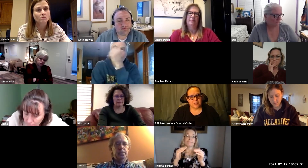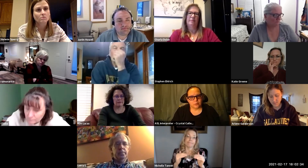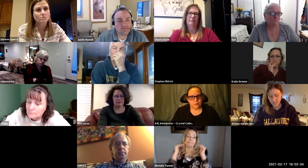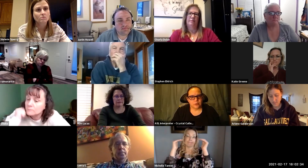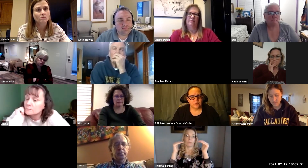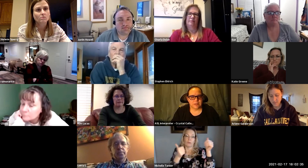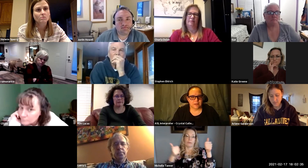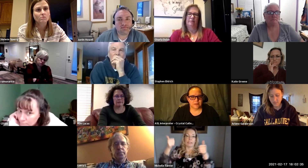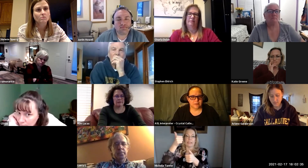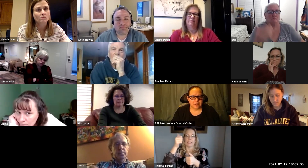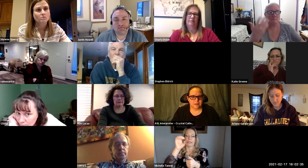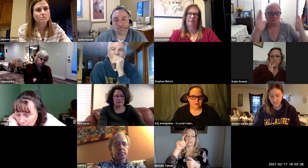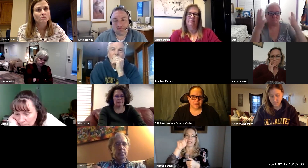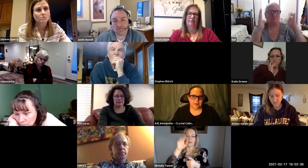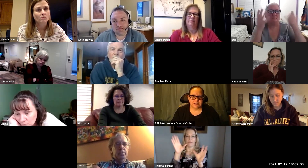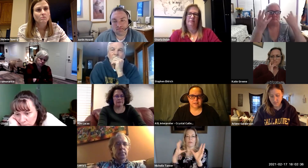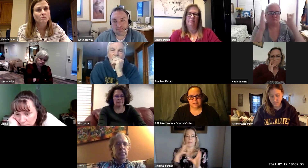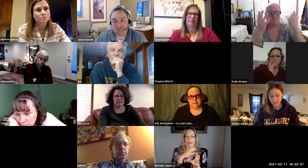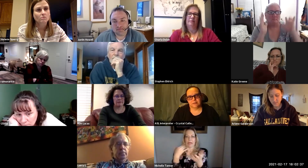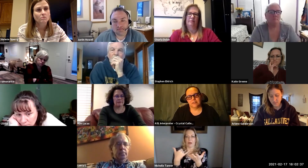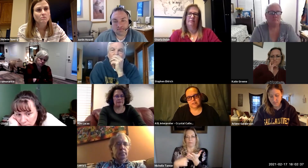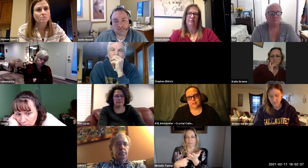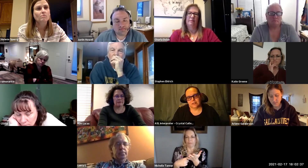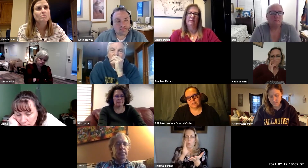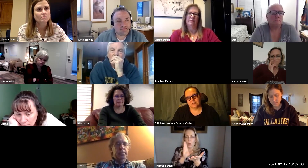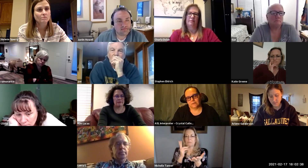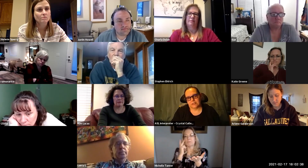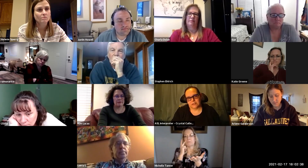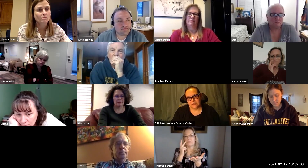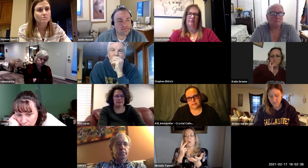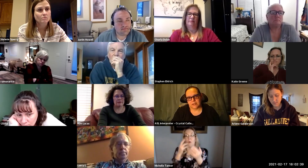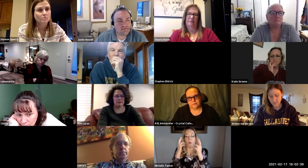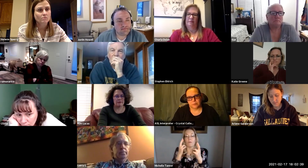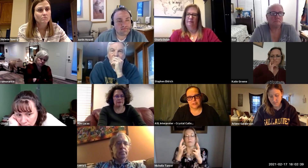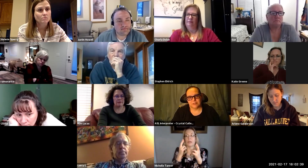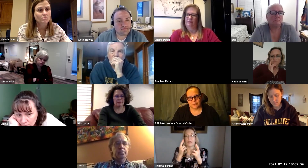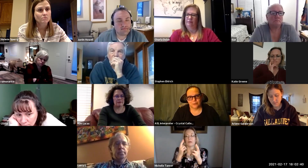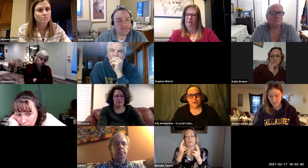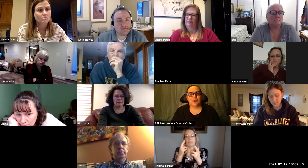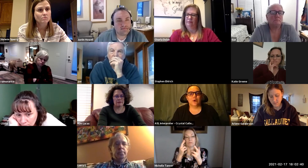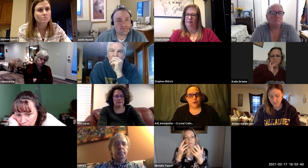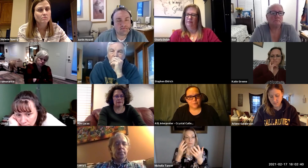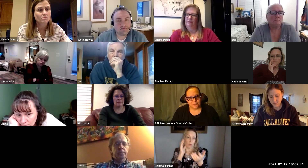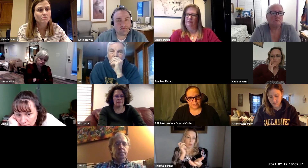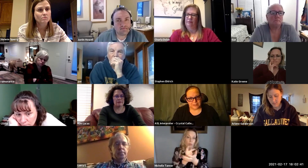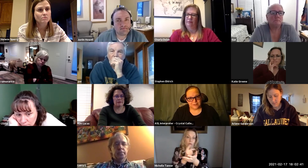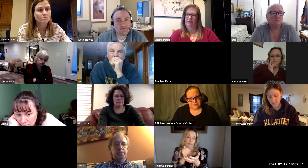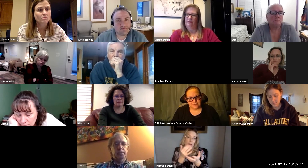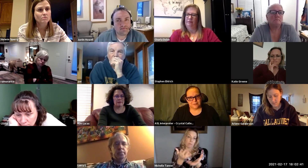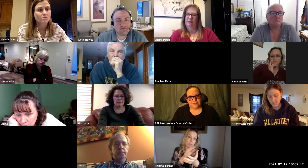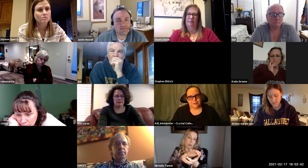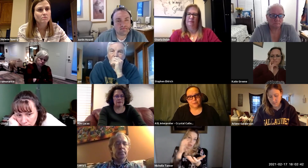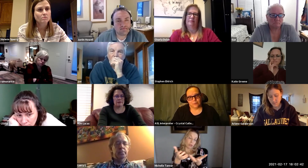Looks like that will be approved, and then it needs to advance to the executive committee. So